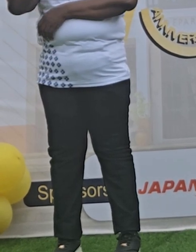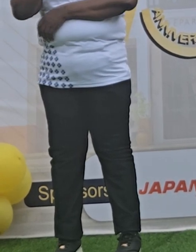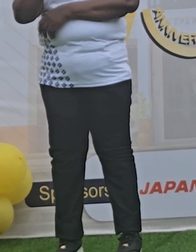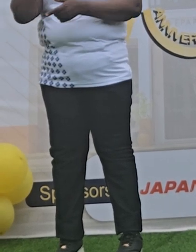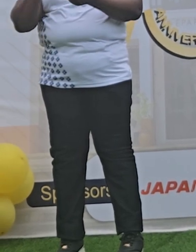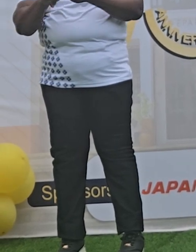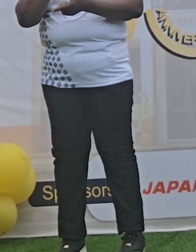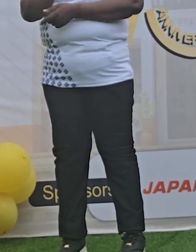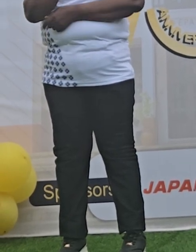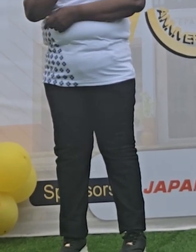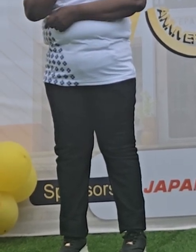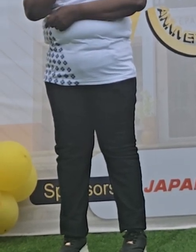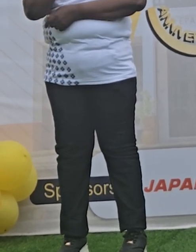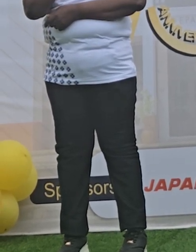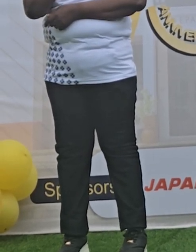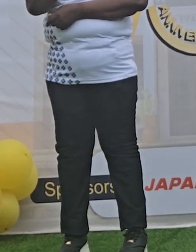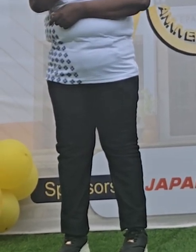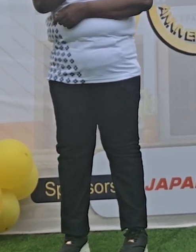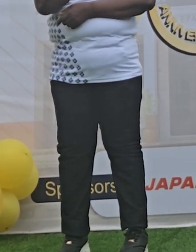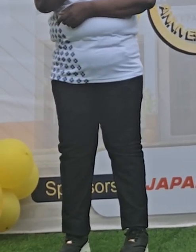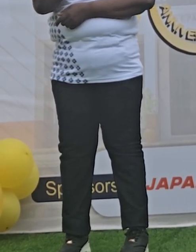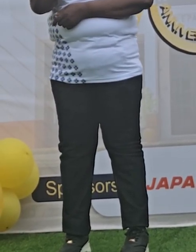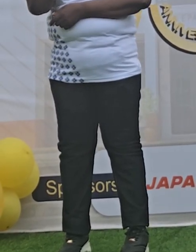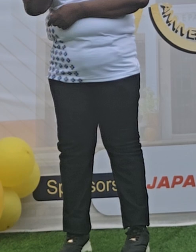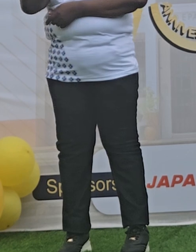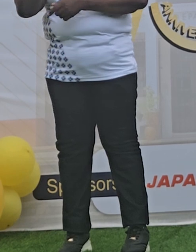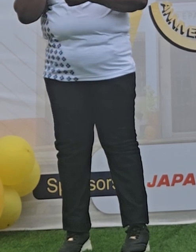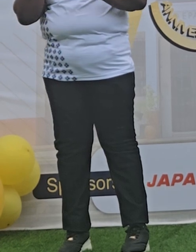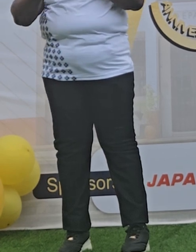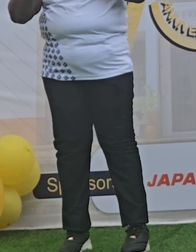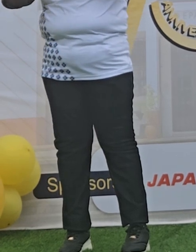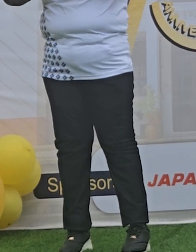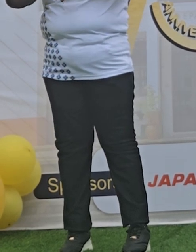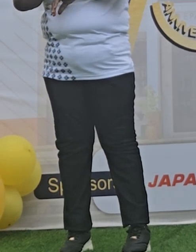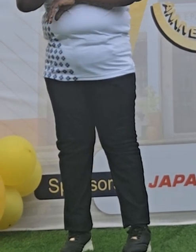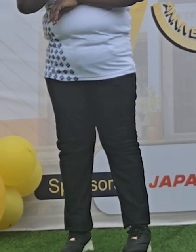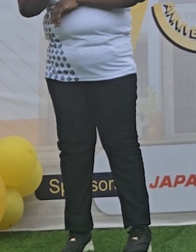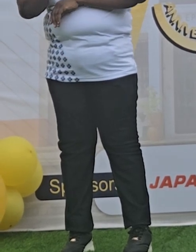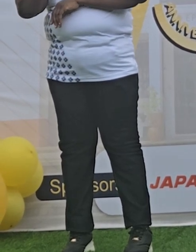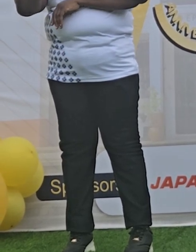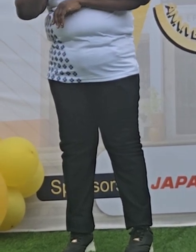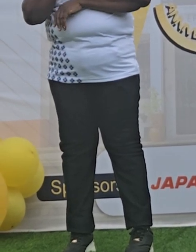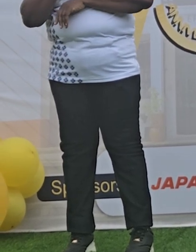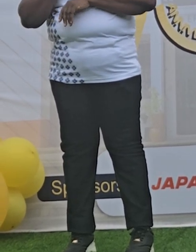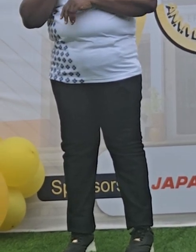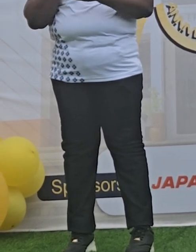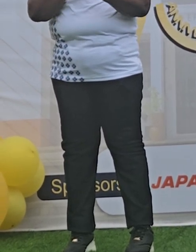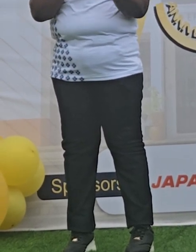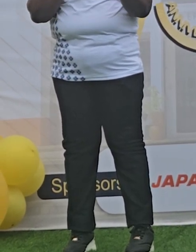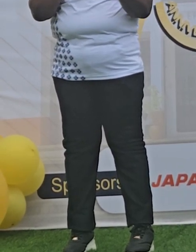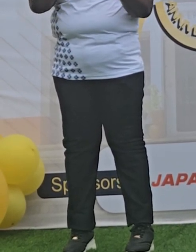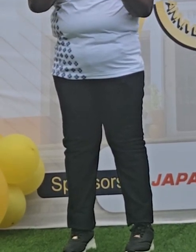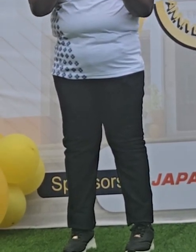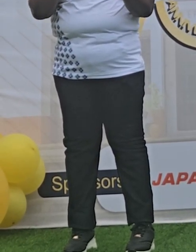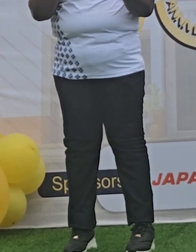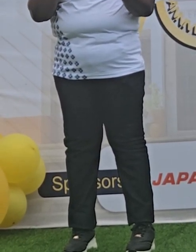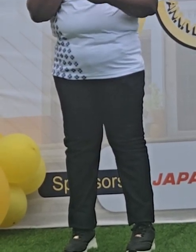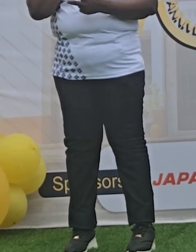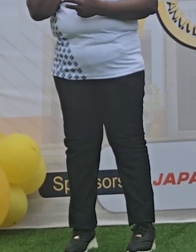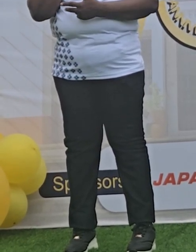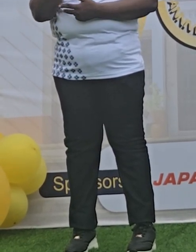London. The first 3 lecturers, as I mentioned, was